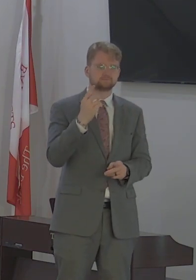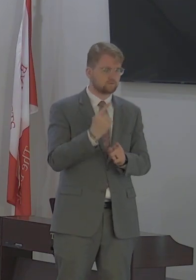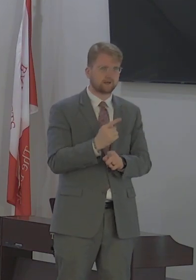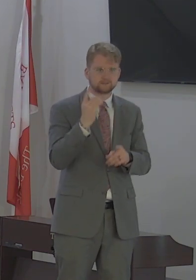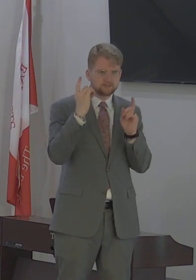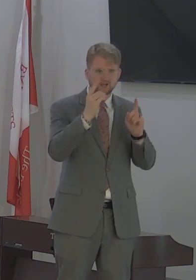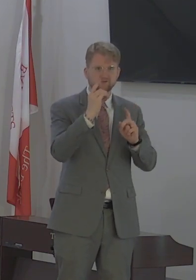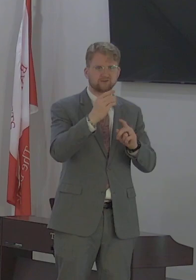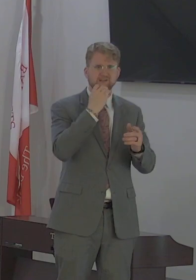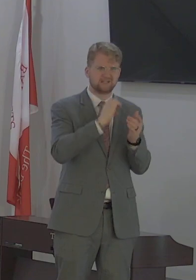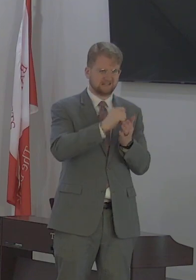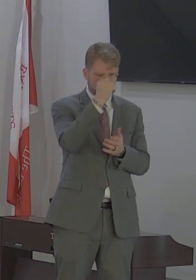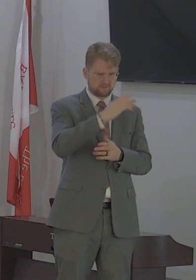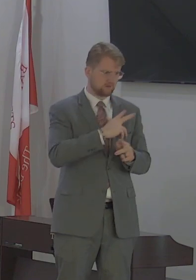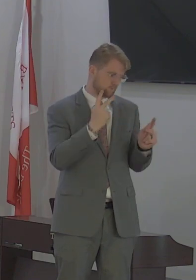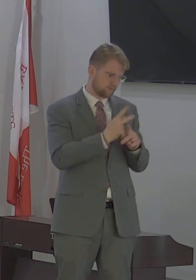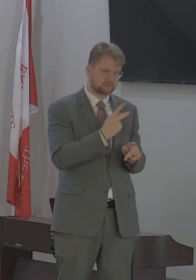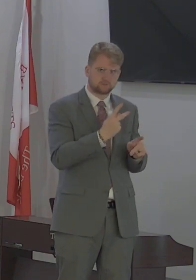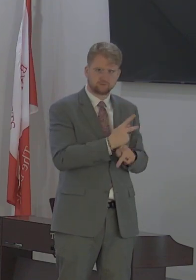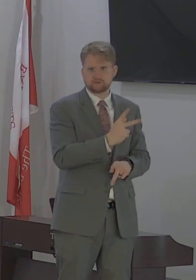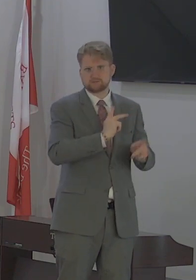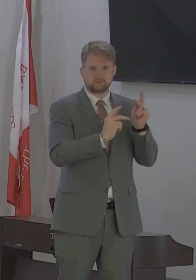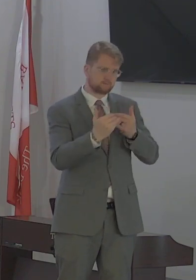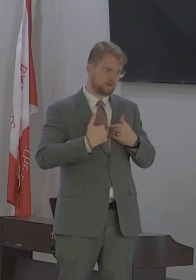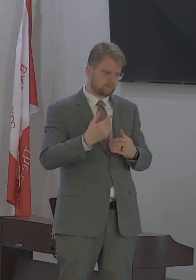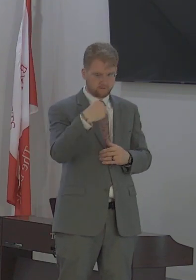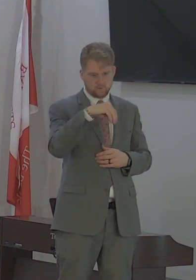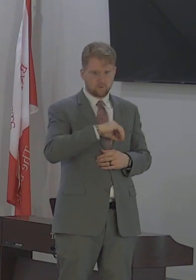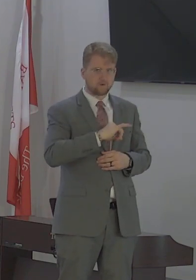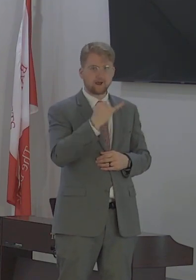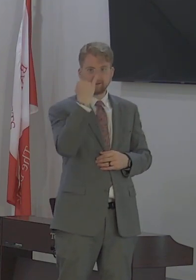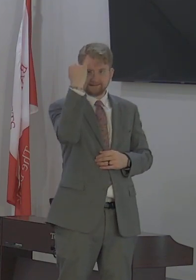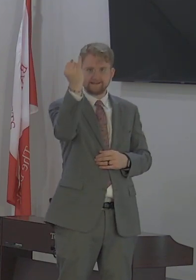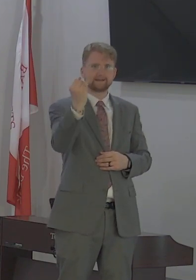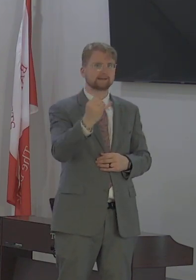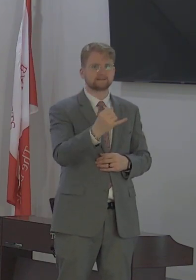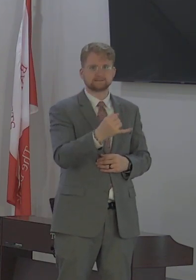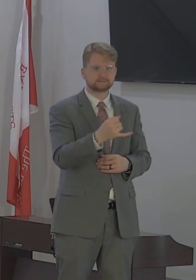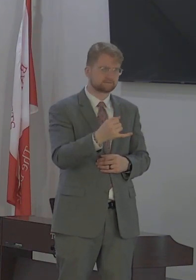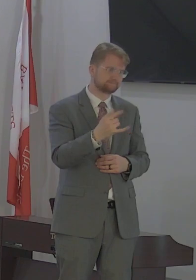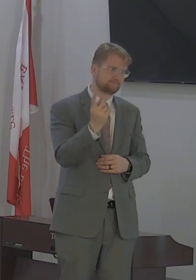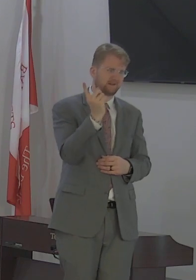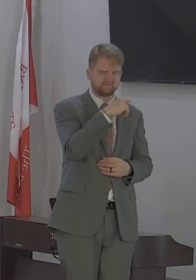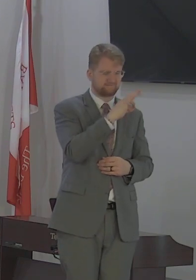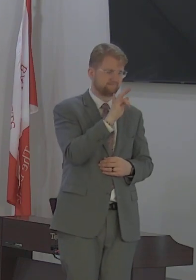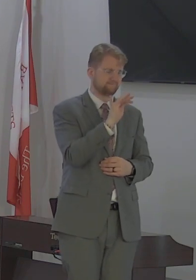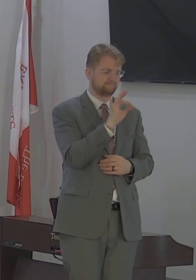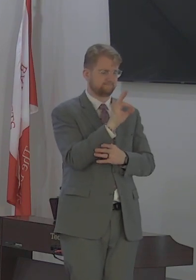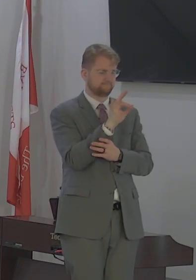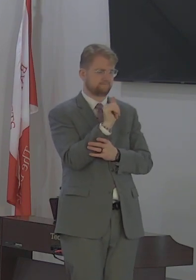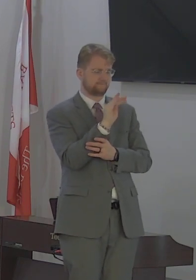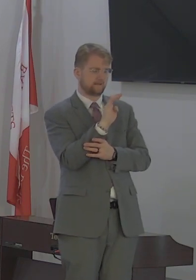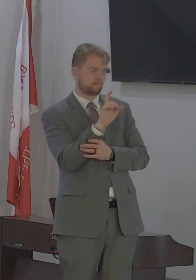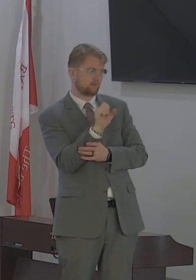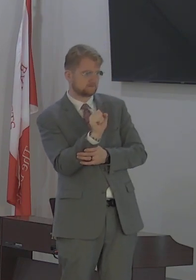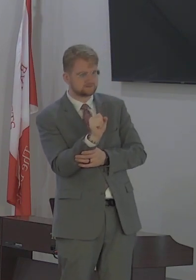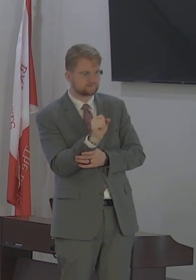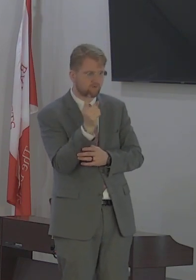wax worse and worse. People are going to come up with their own ideas. People are going to come up with fables, blah, blah, blah. Right? You